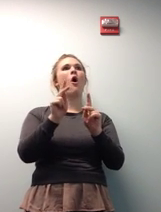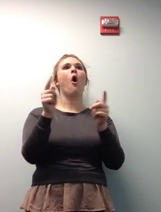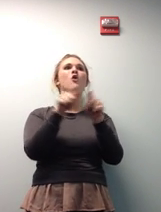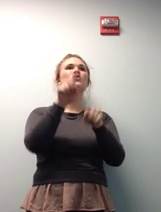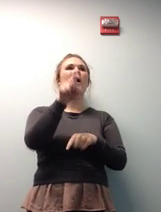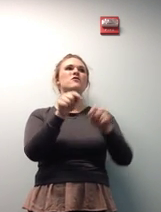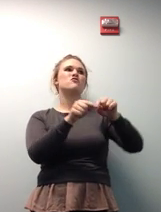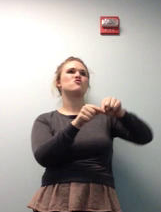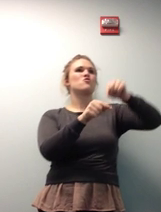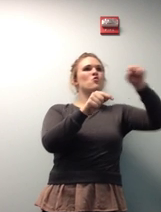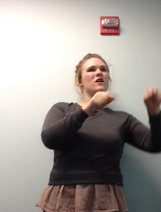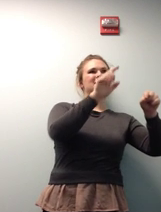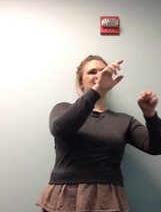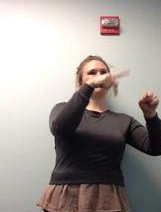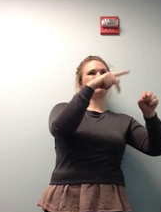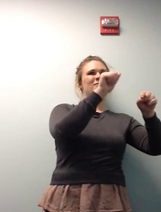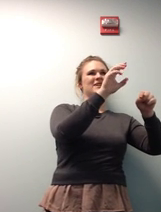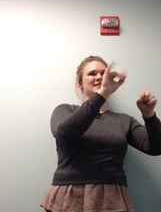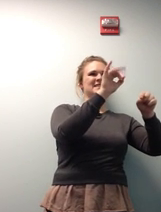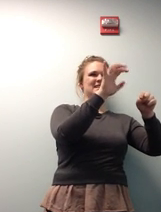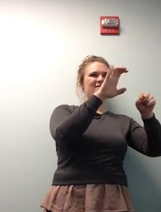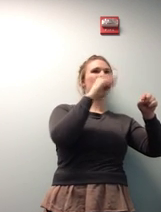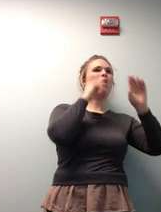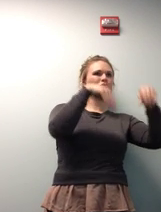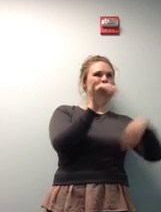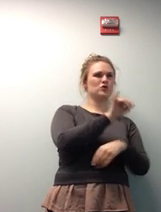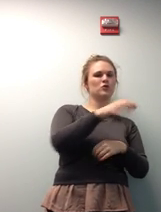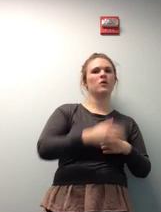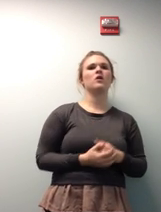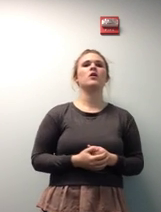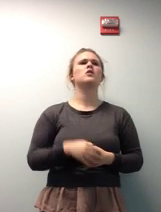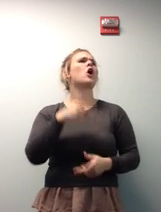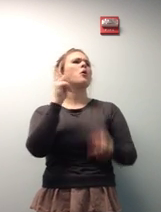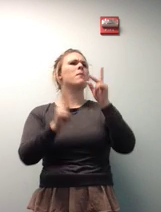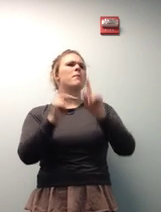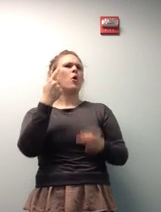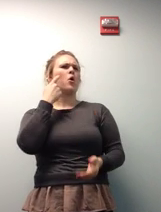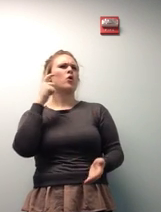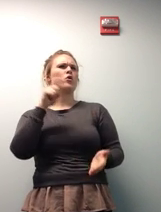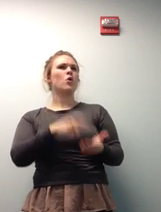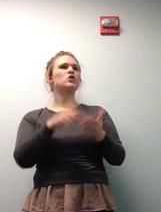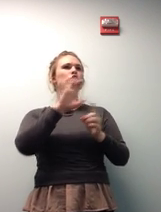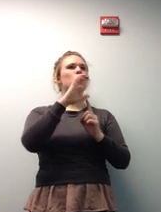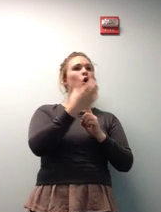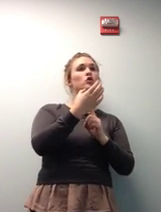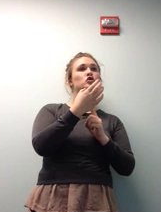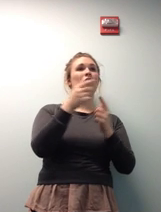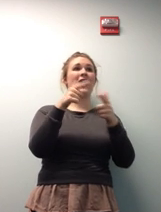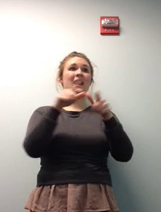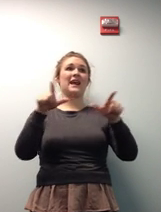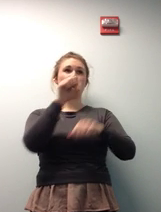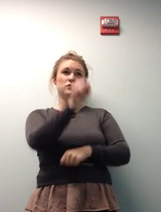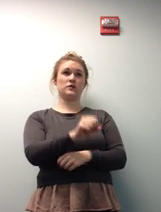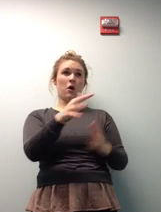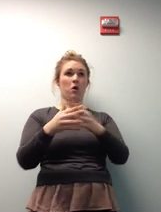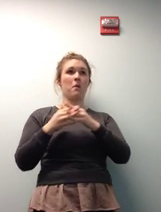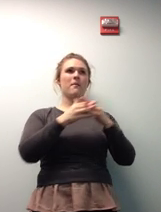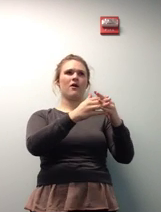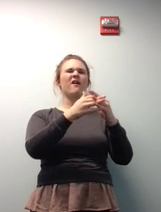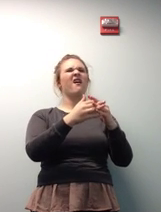theory. Anthropologists and linguists couldn't help but notice that the culture and languages of South America had oddly similar